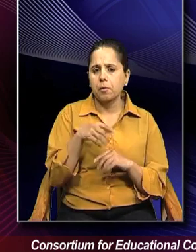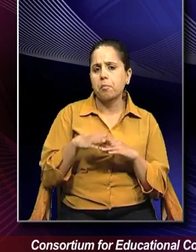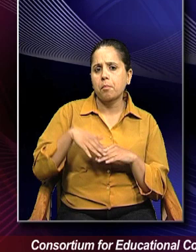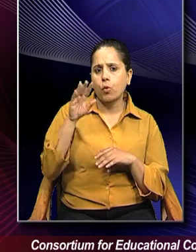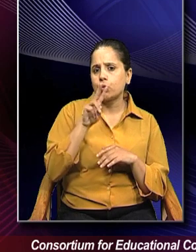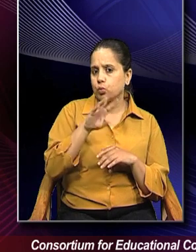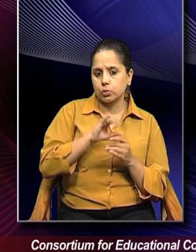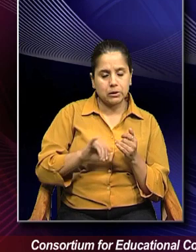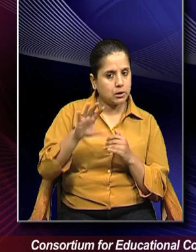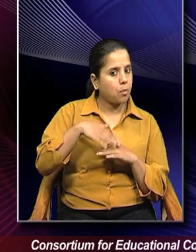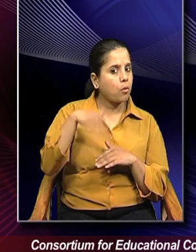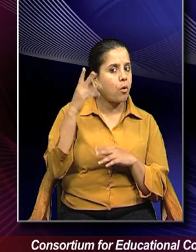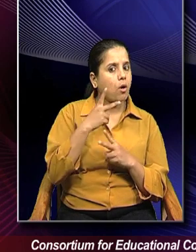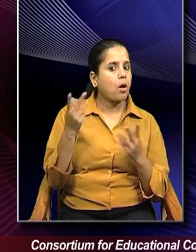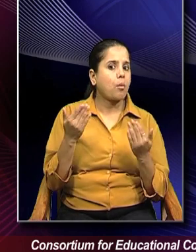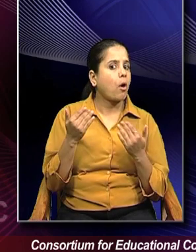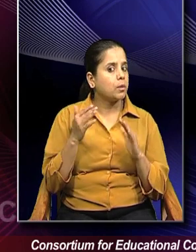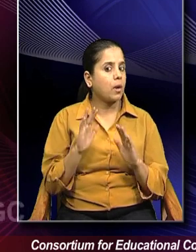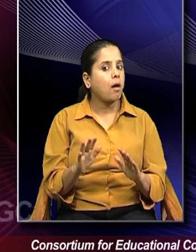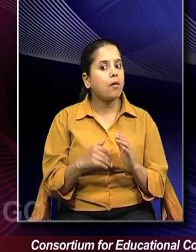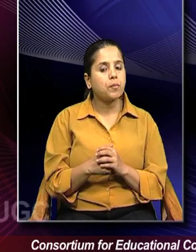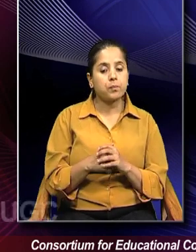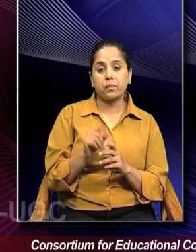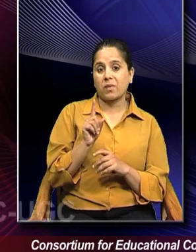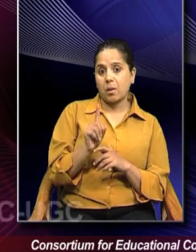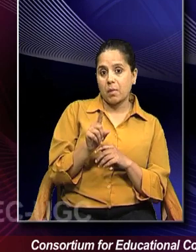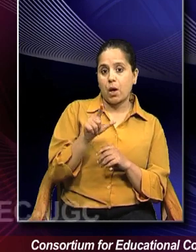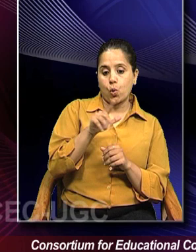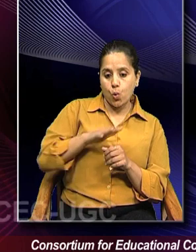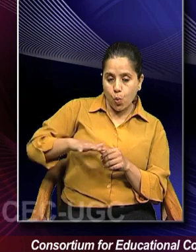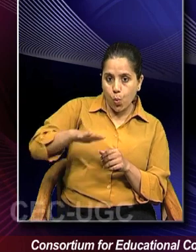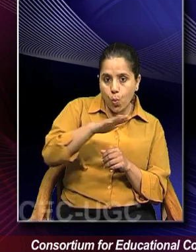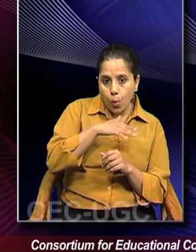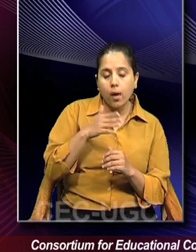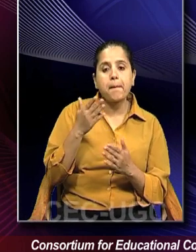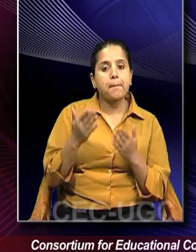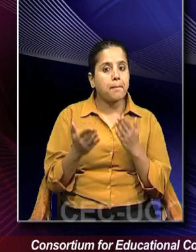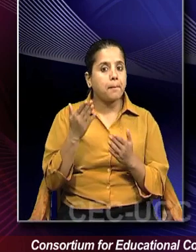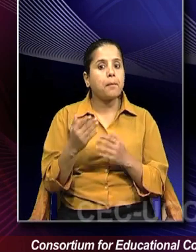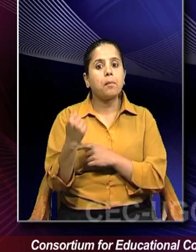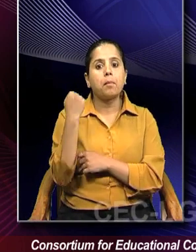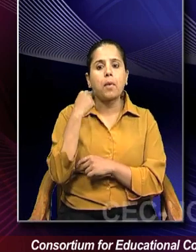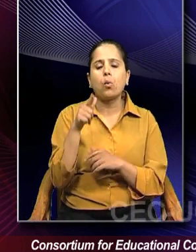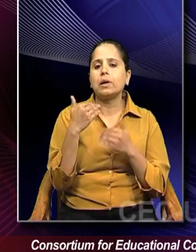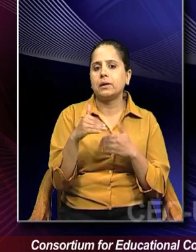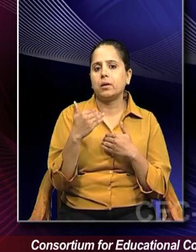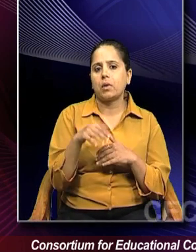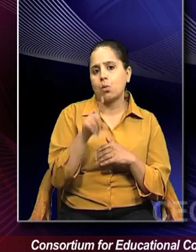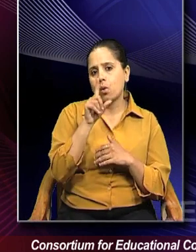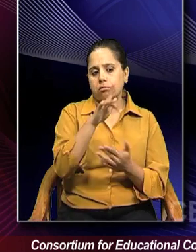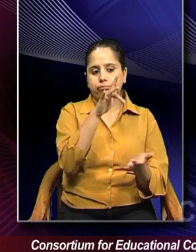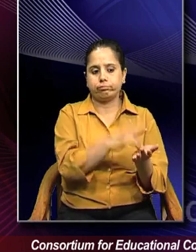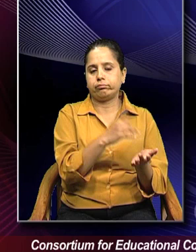two states trying to balance each other also, but the local balance of power is limited to one